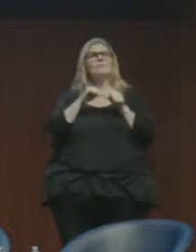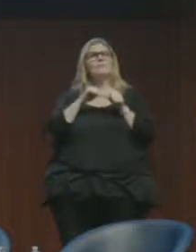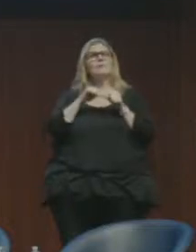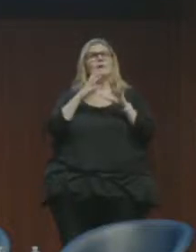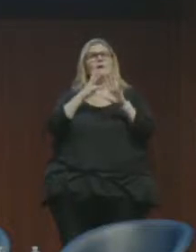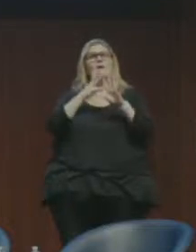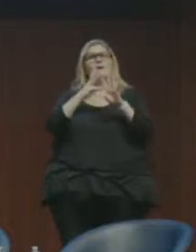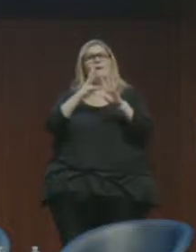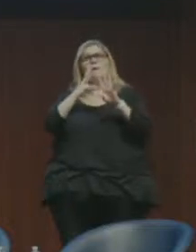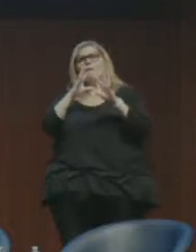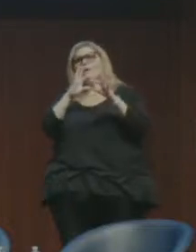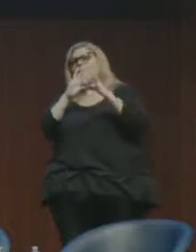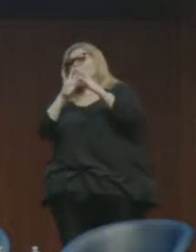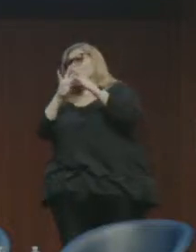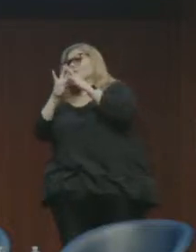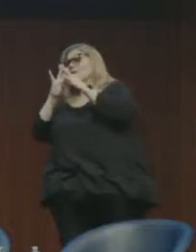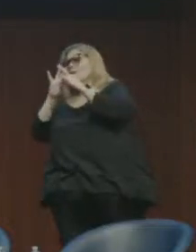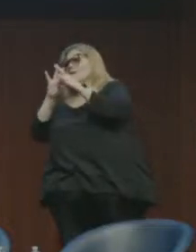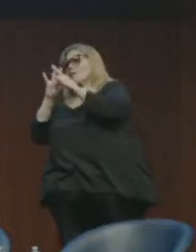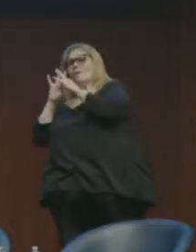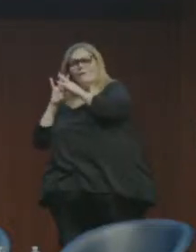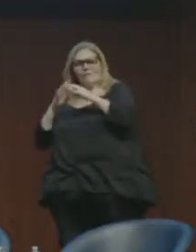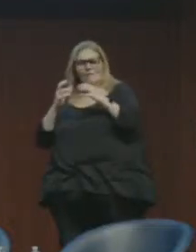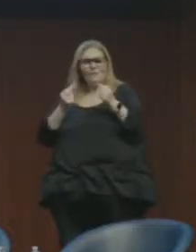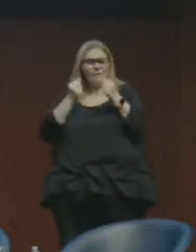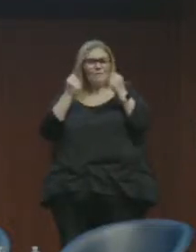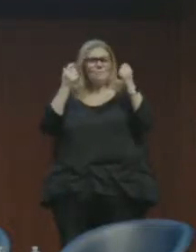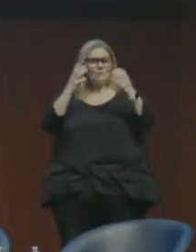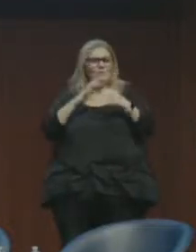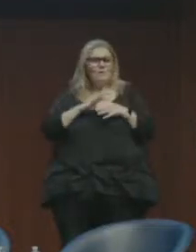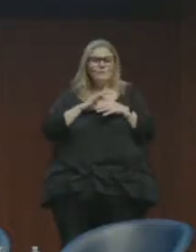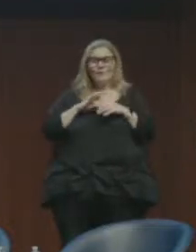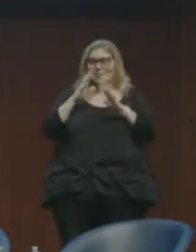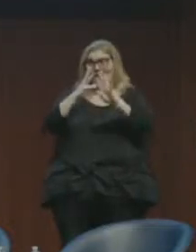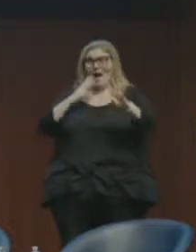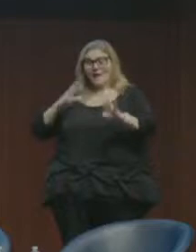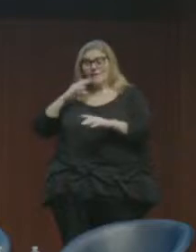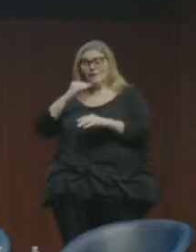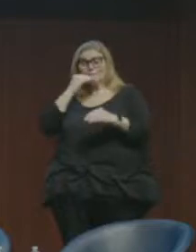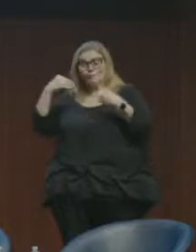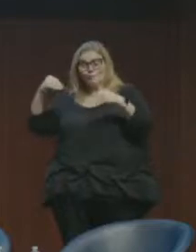line. Longer than ladder Jacob saw at Food Emporium.